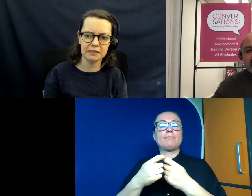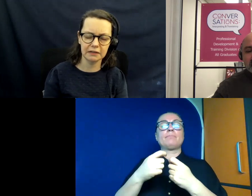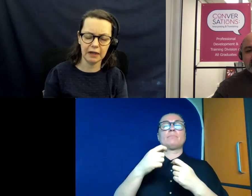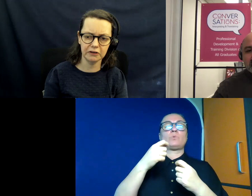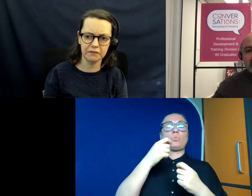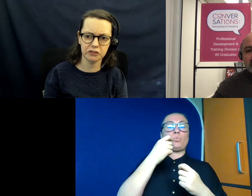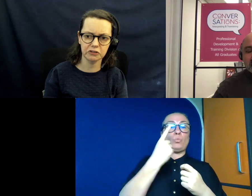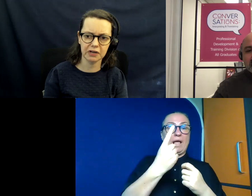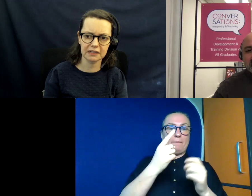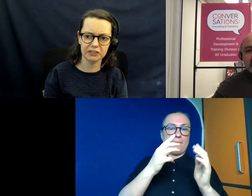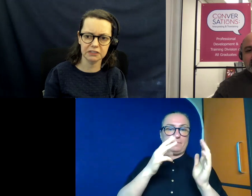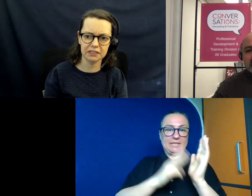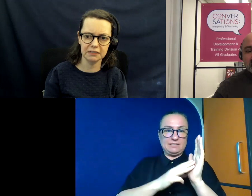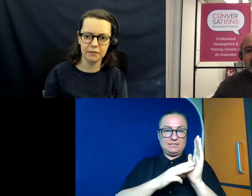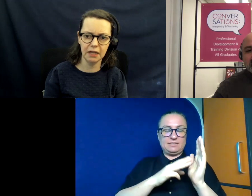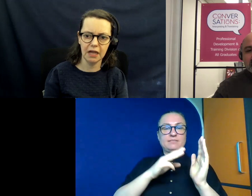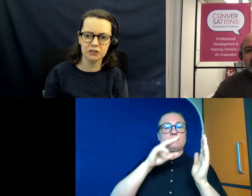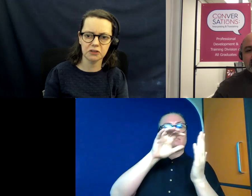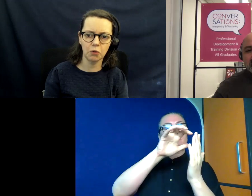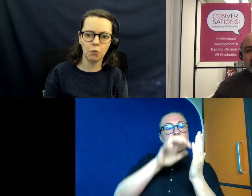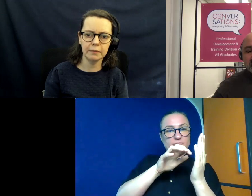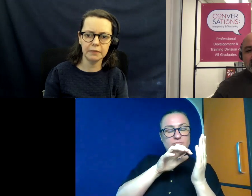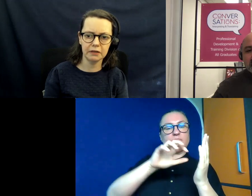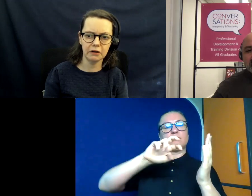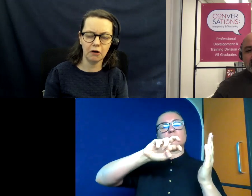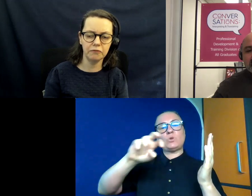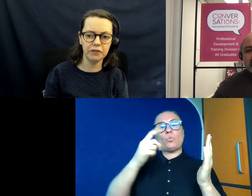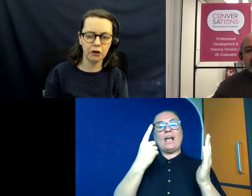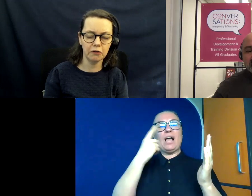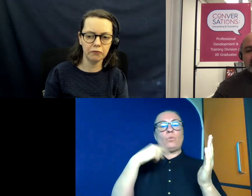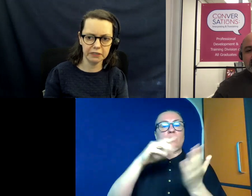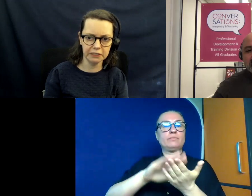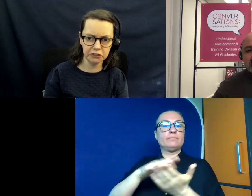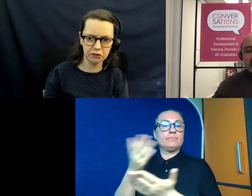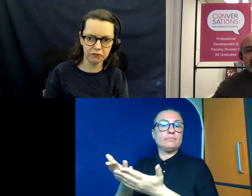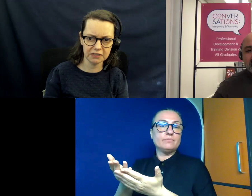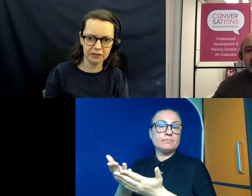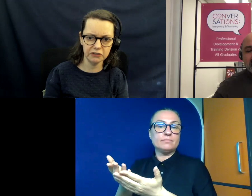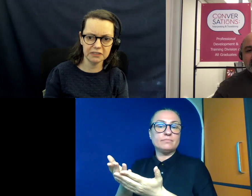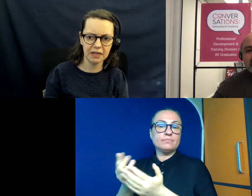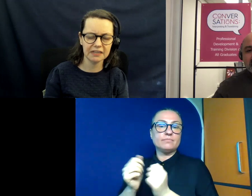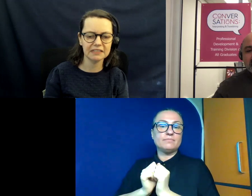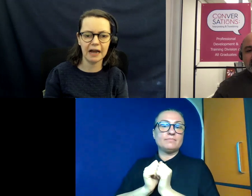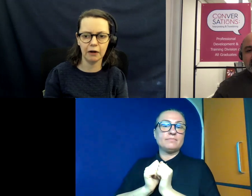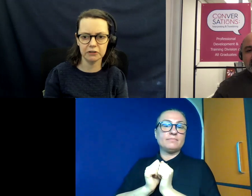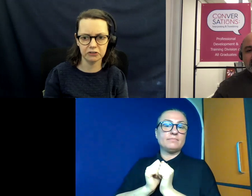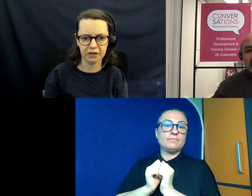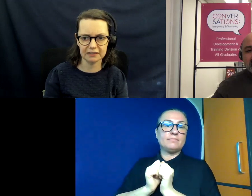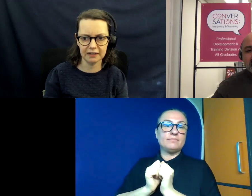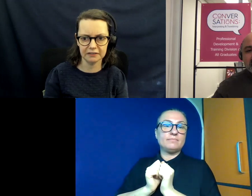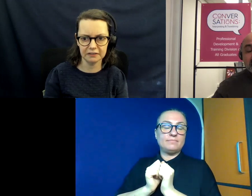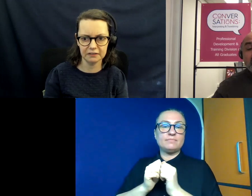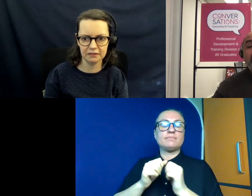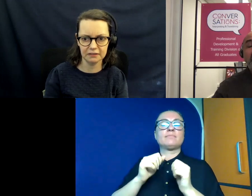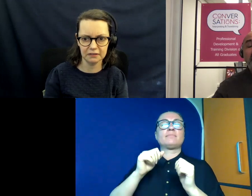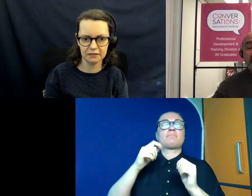is handed over to the translation team. So 1 minute of video footage of Auslan news takes an hour to